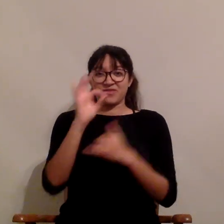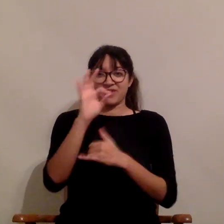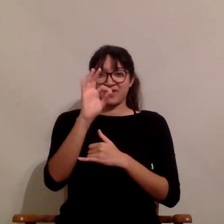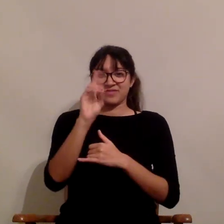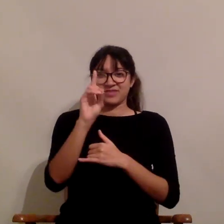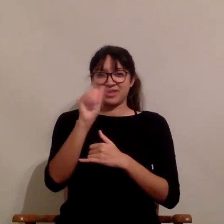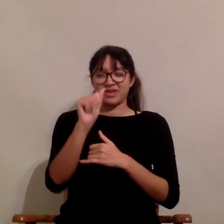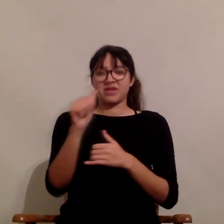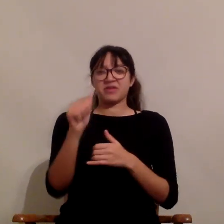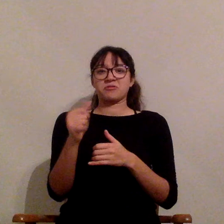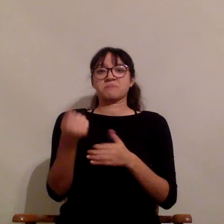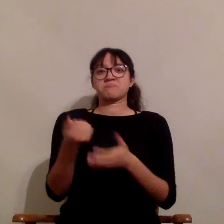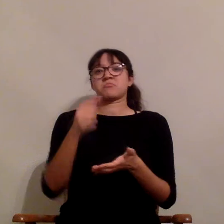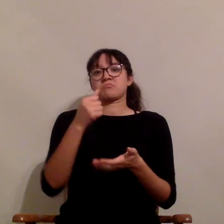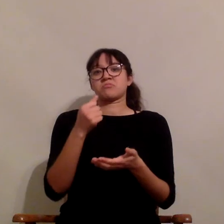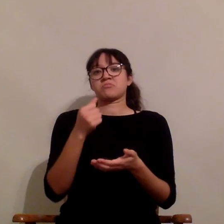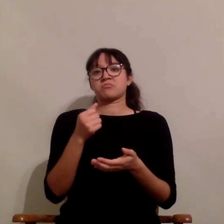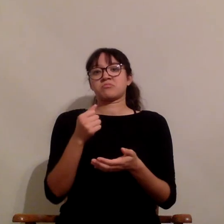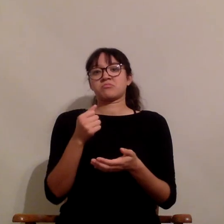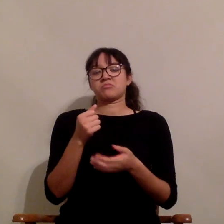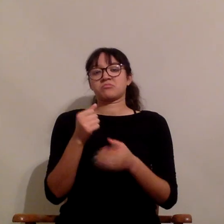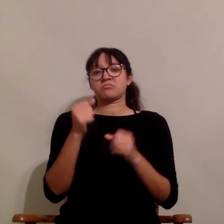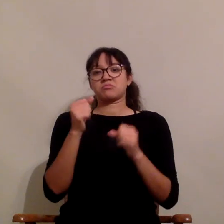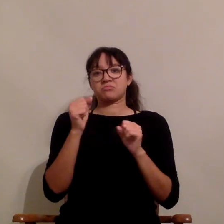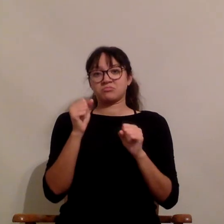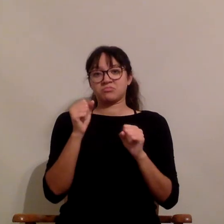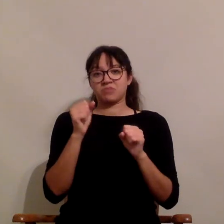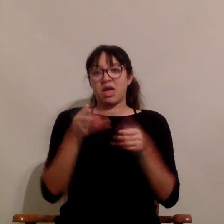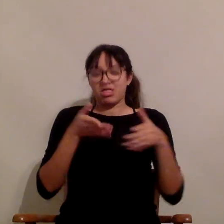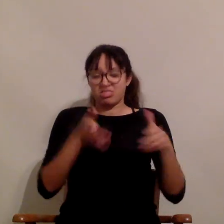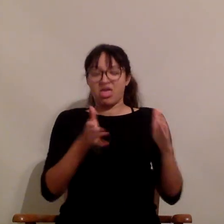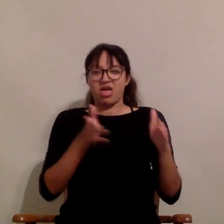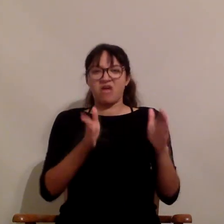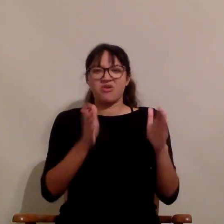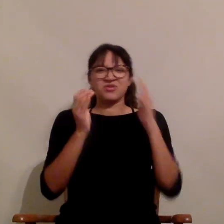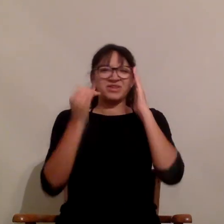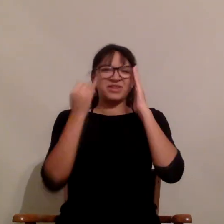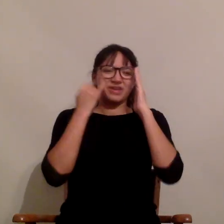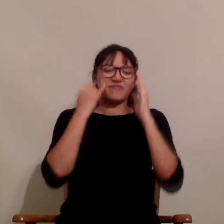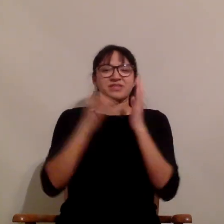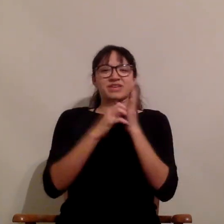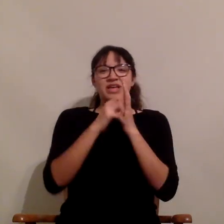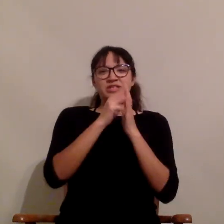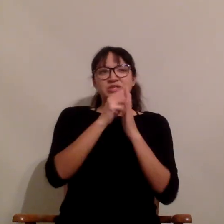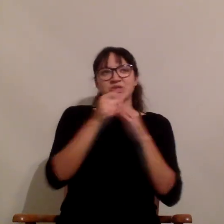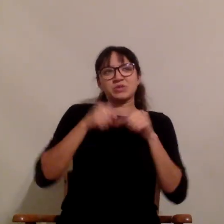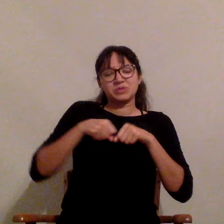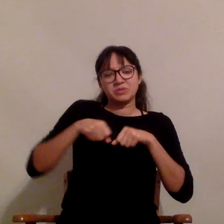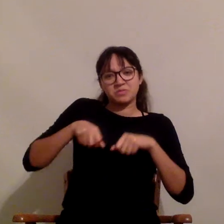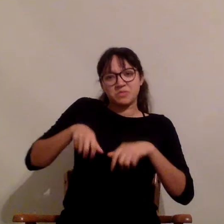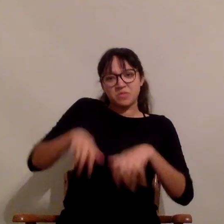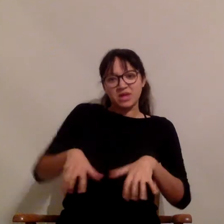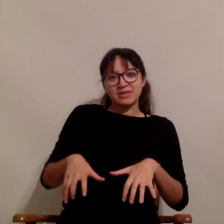therapeutics that directly target the spread of cancer. In fact, the spread of cancer, metastases, is thought of as